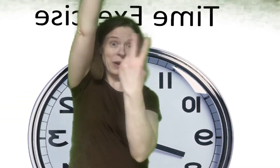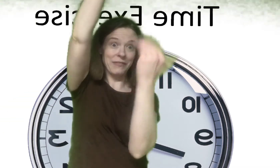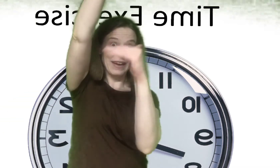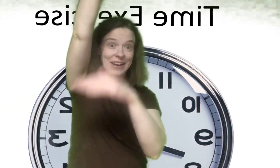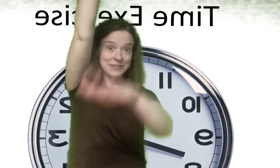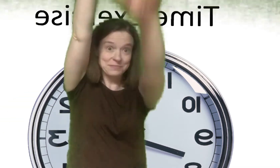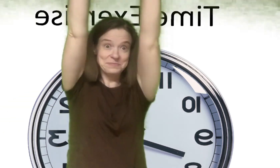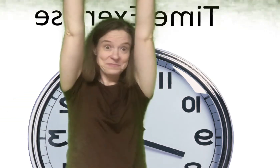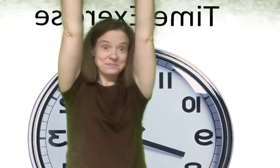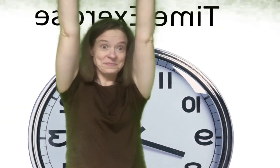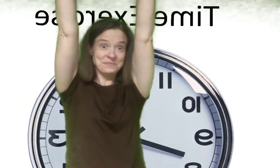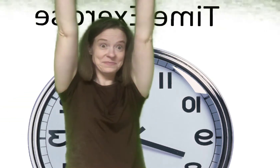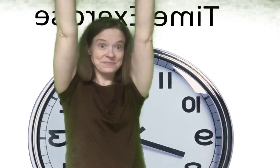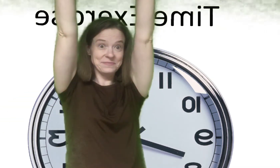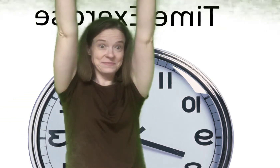and back to 12 again.